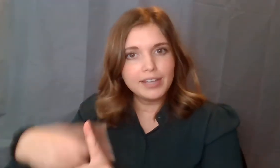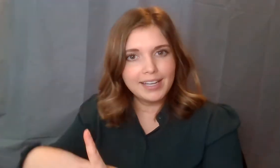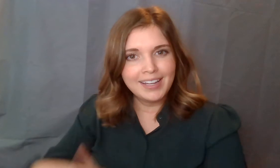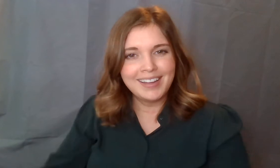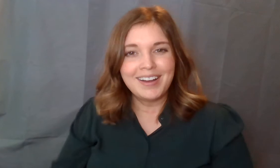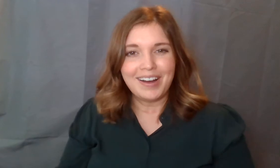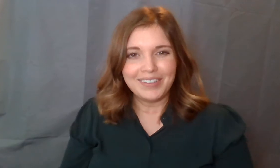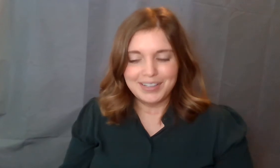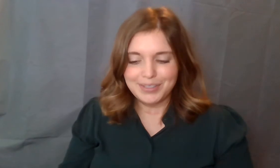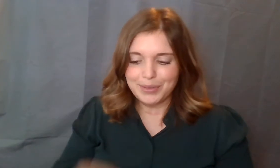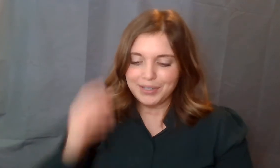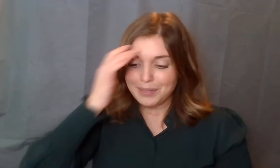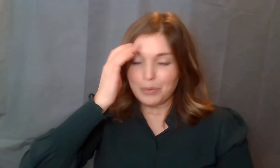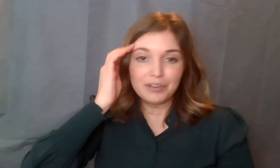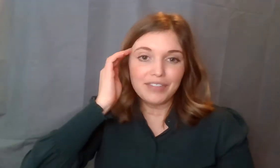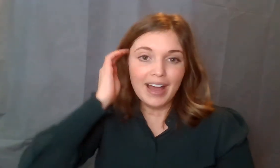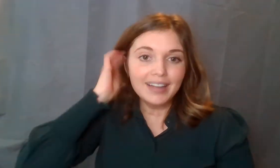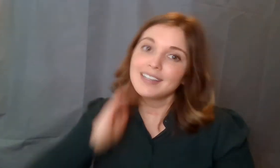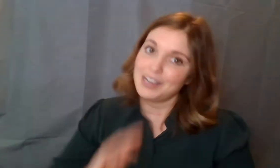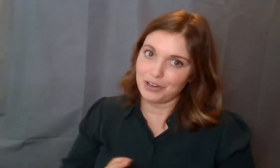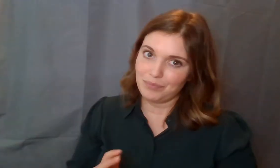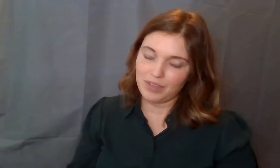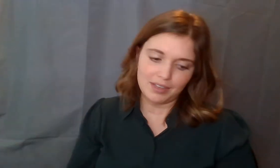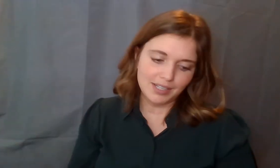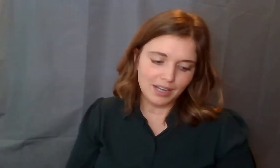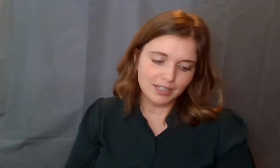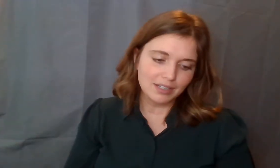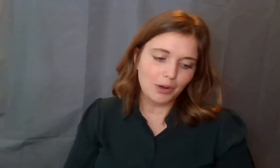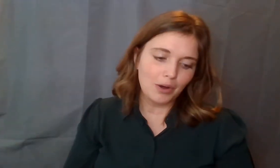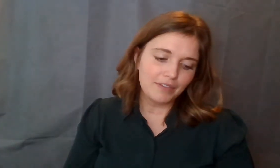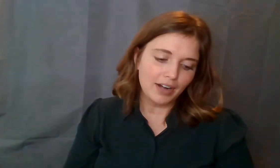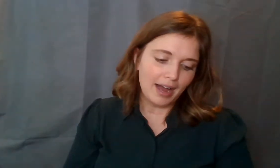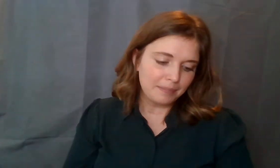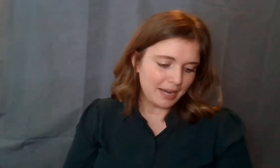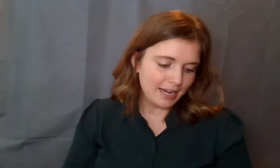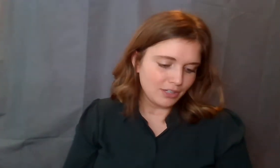monthly. All right, so there's some more of that here in this lesson. So if you're on page